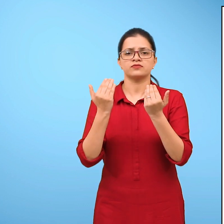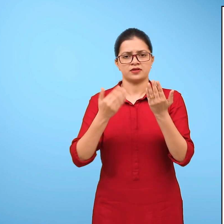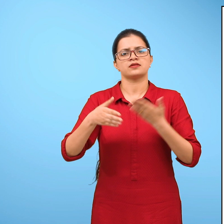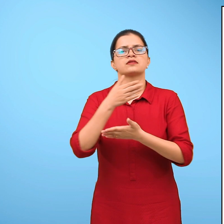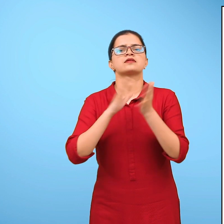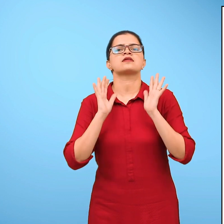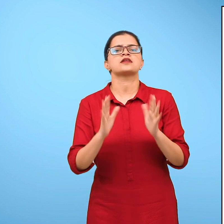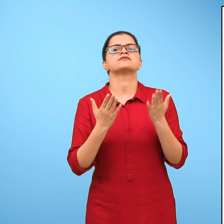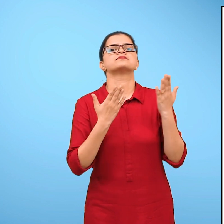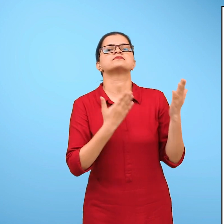left.